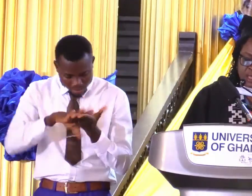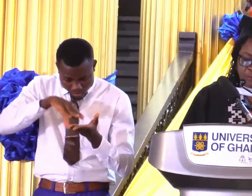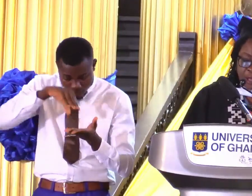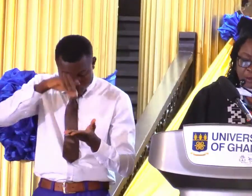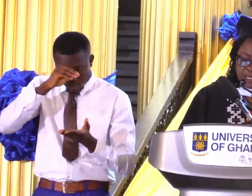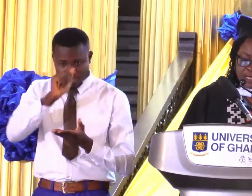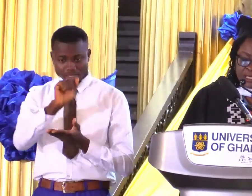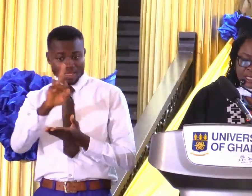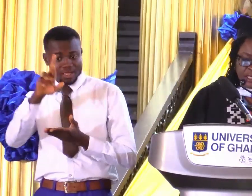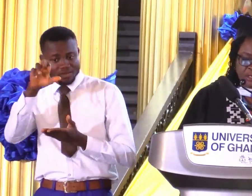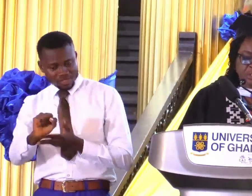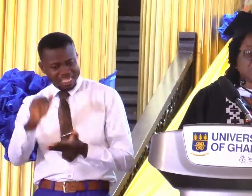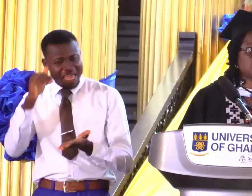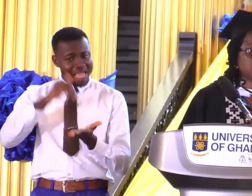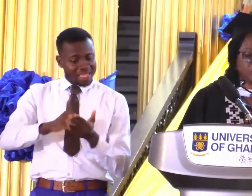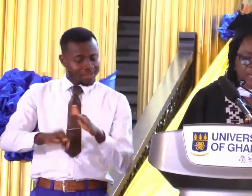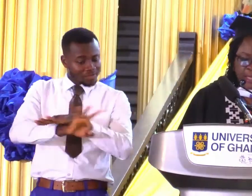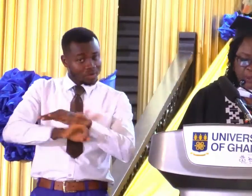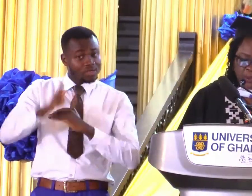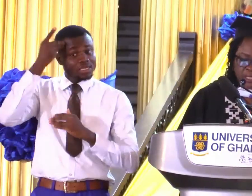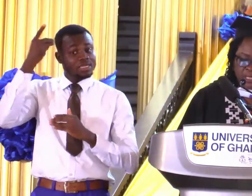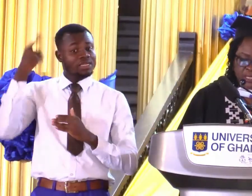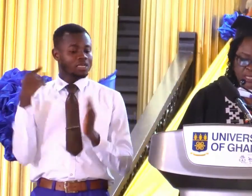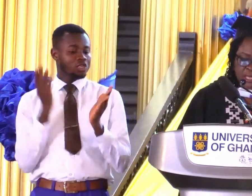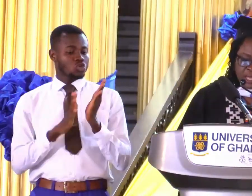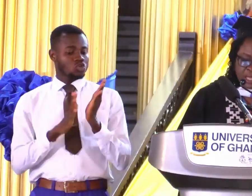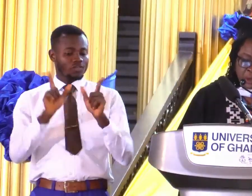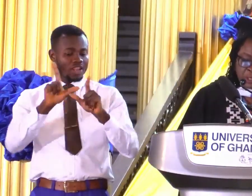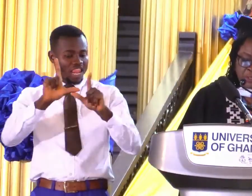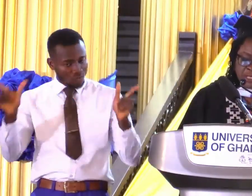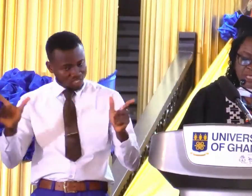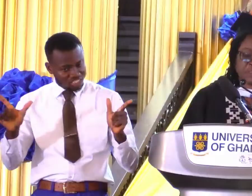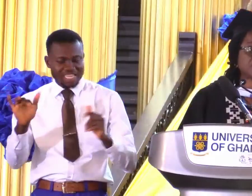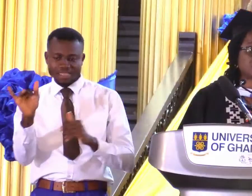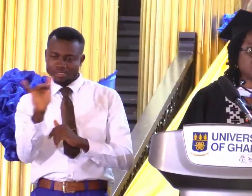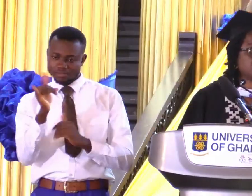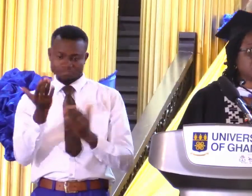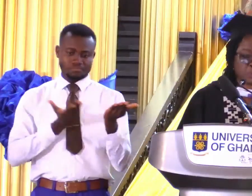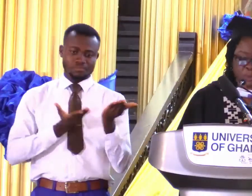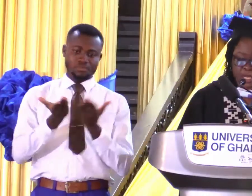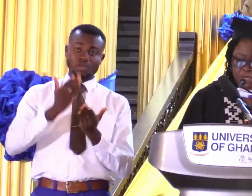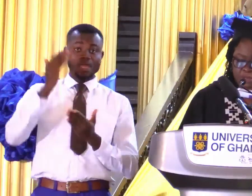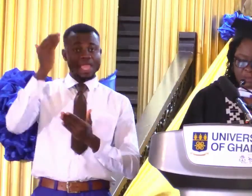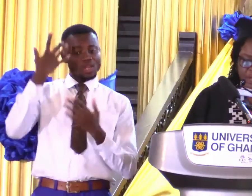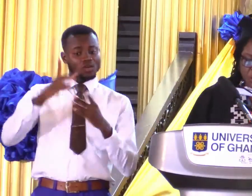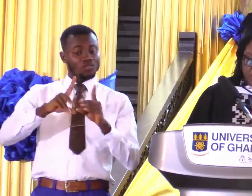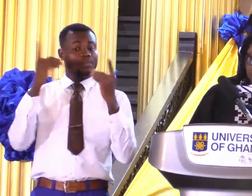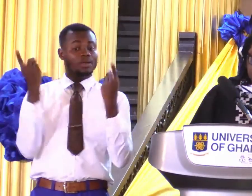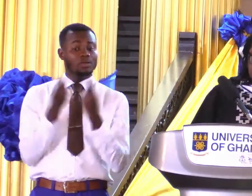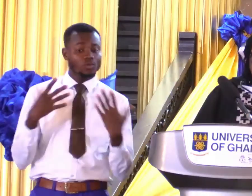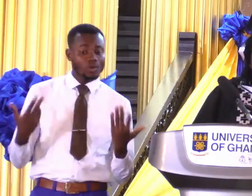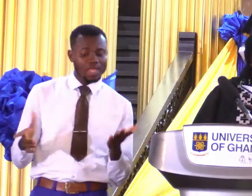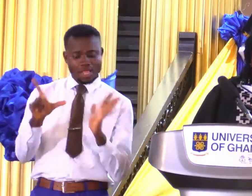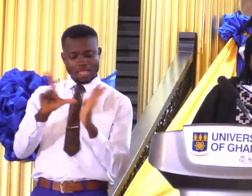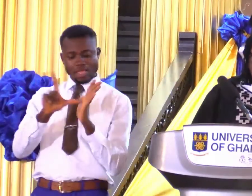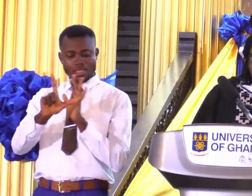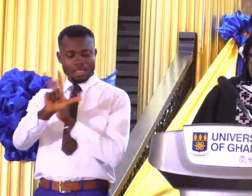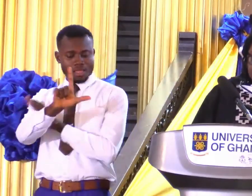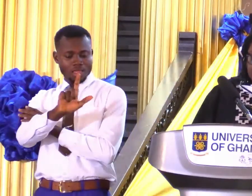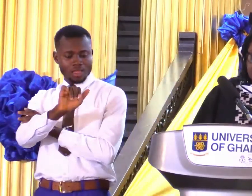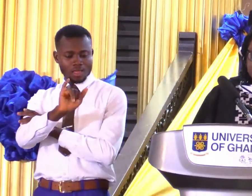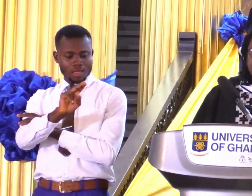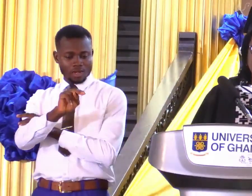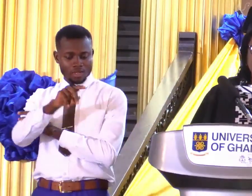the founding Dean of the School of Languages, and also served as the head of the Department of Linguistics. As